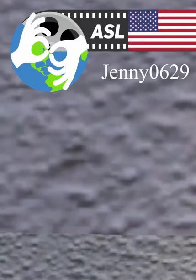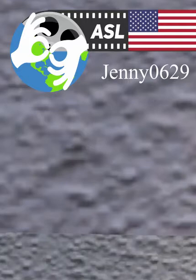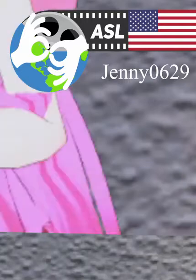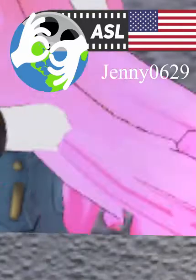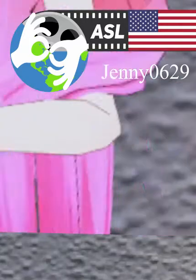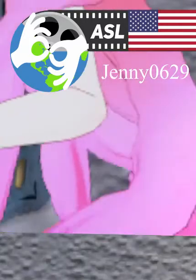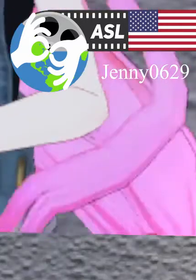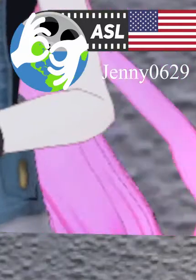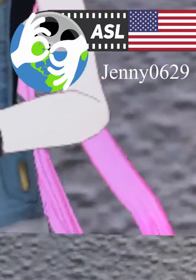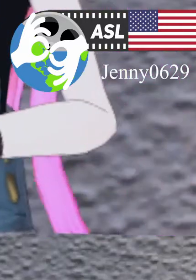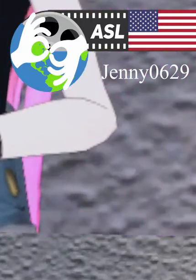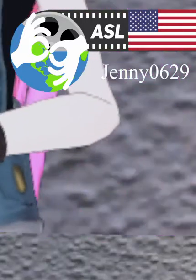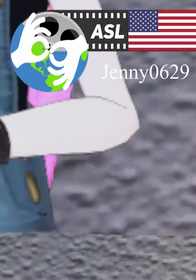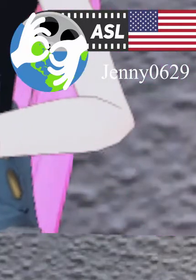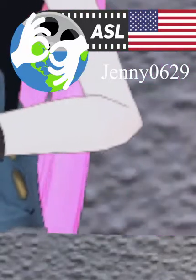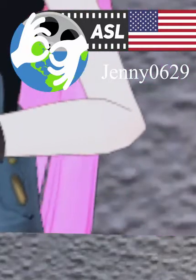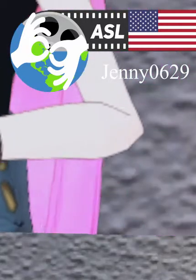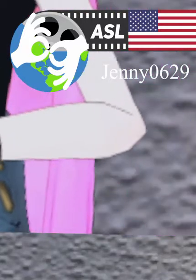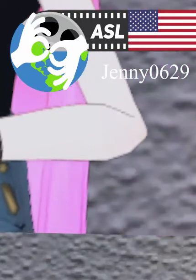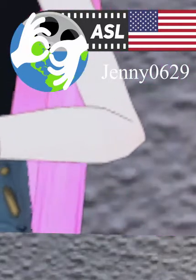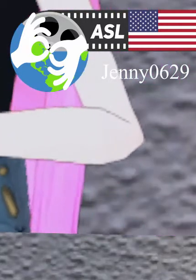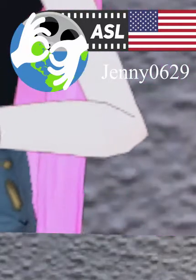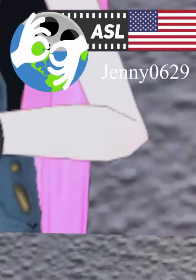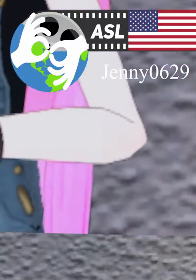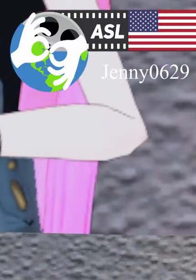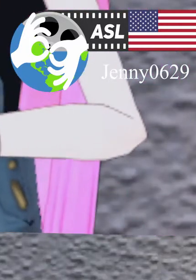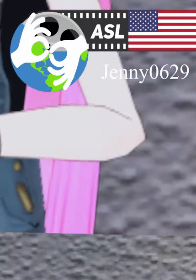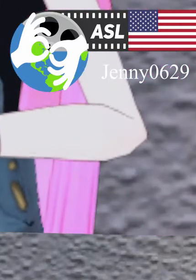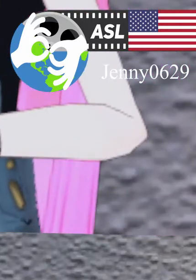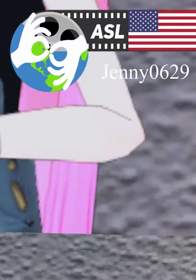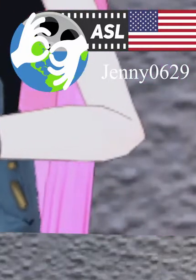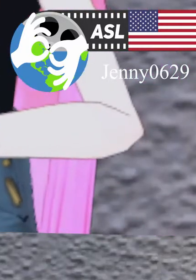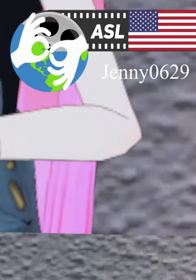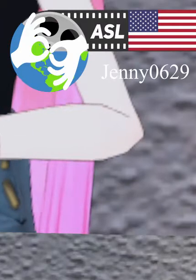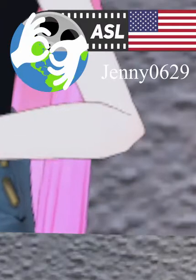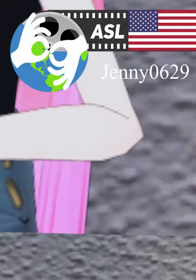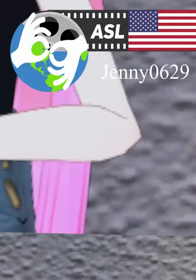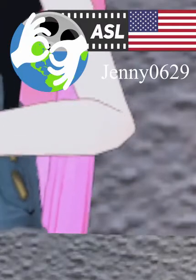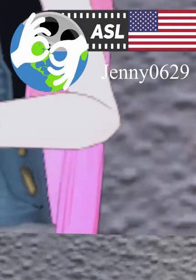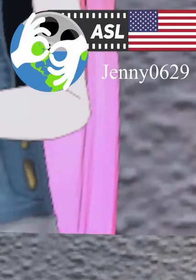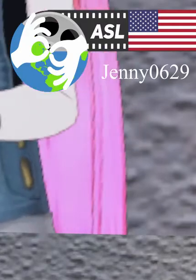use. I'll take your word. I think that's the the more used version. Yeah,